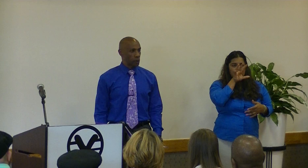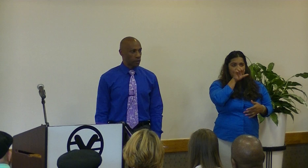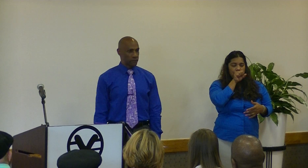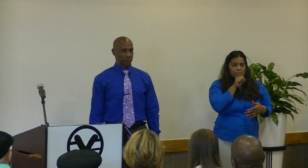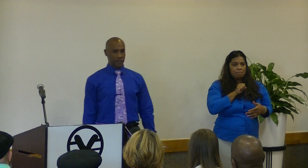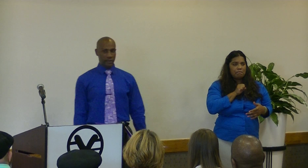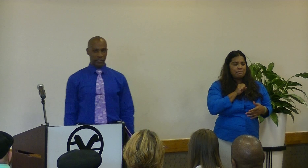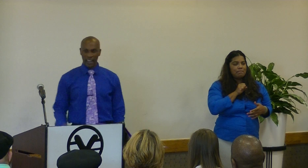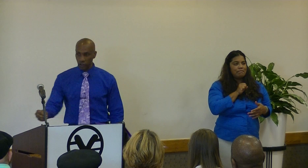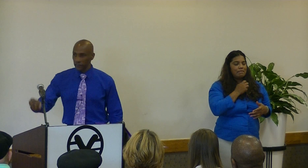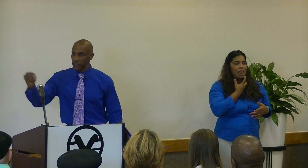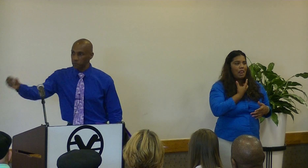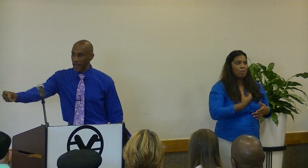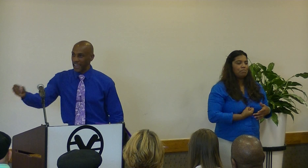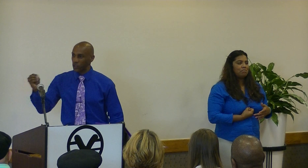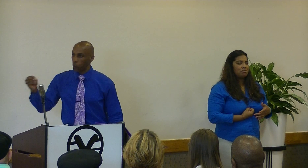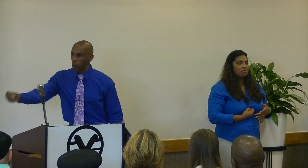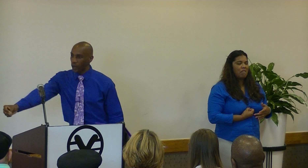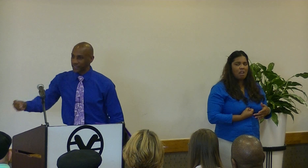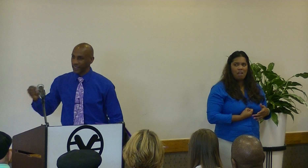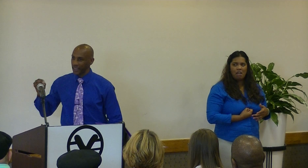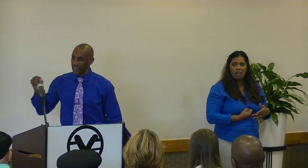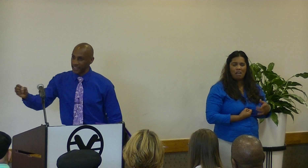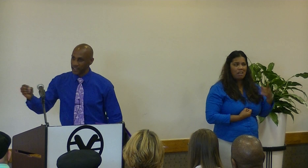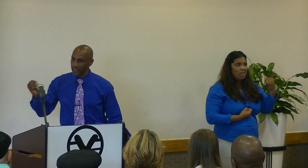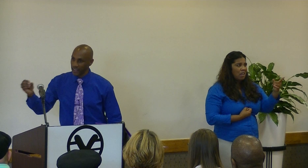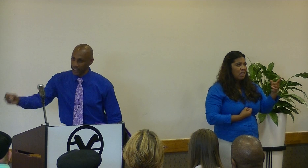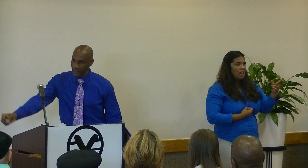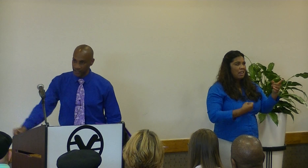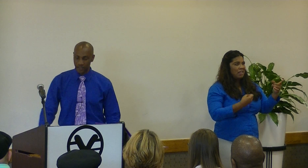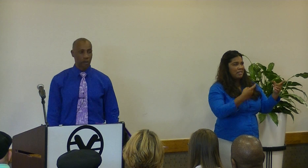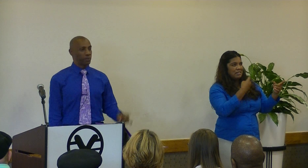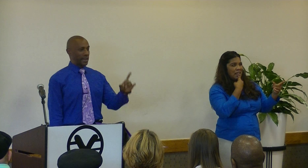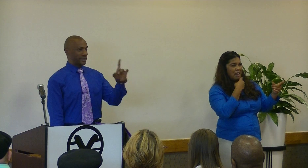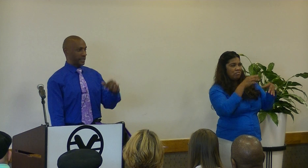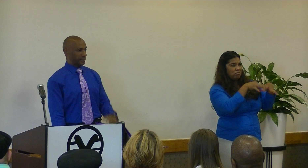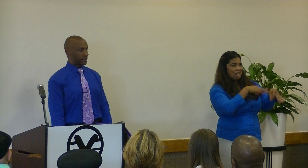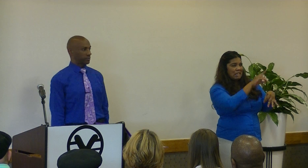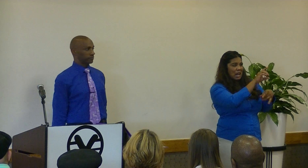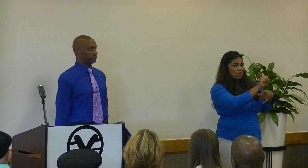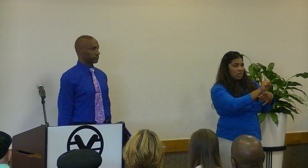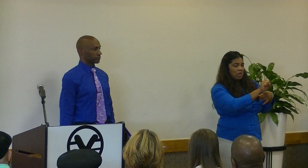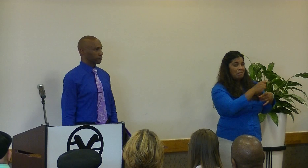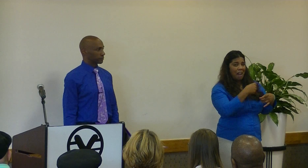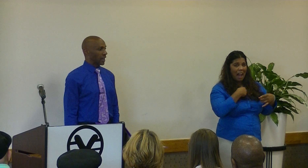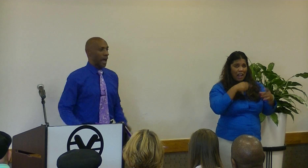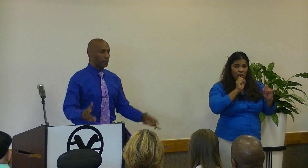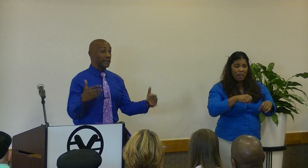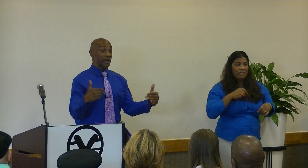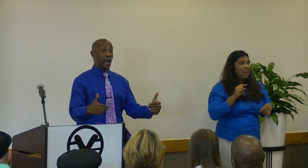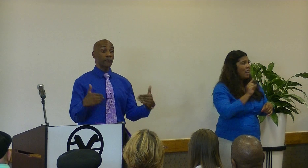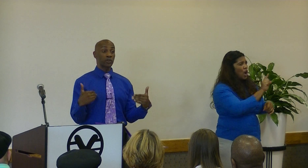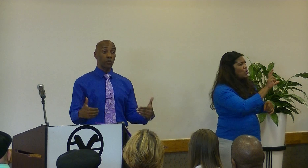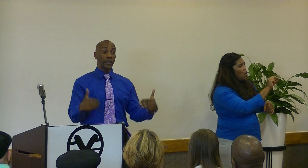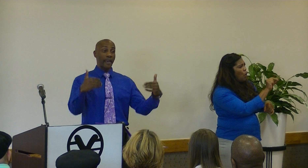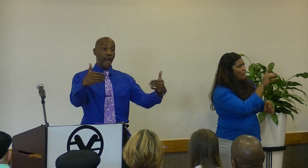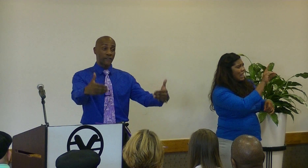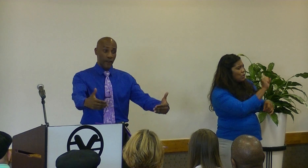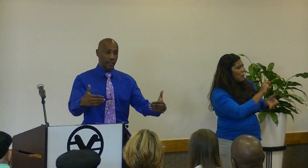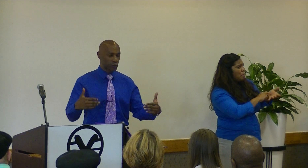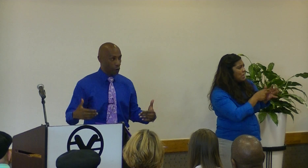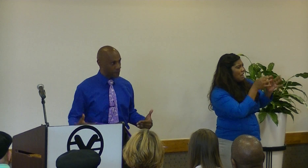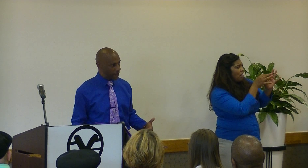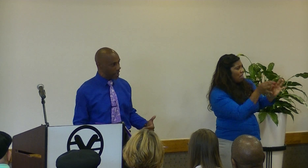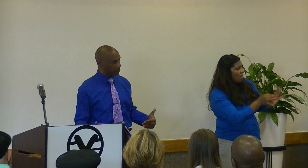I could have spoken up for my son. I could have explained what it is, but I didn't. How many times do we